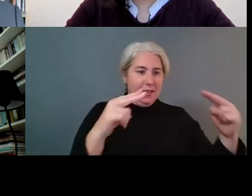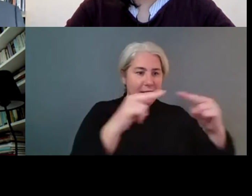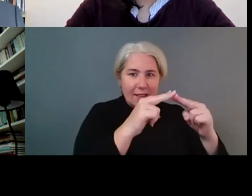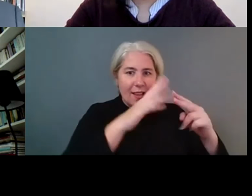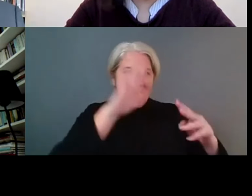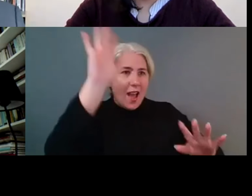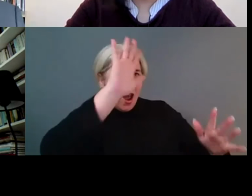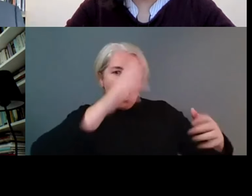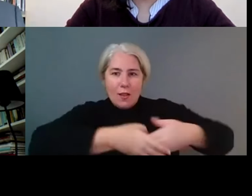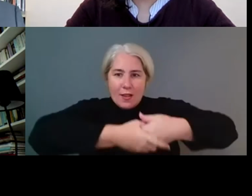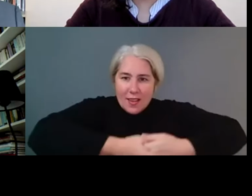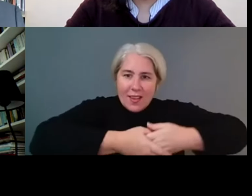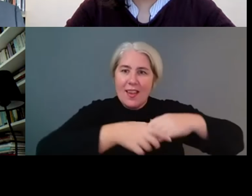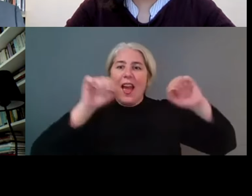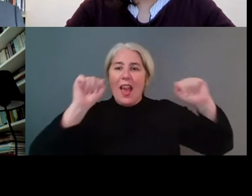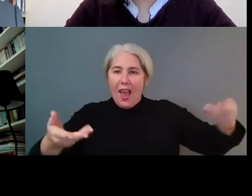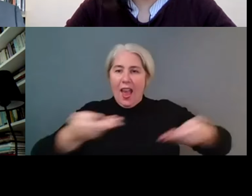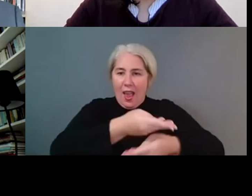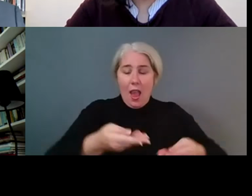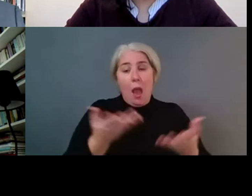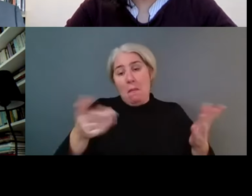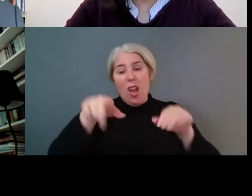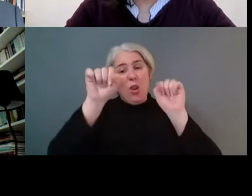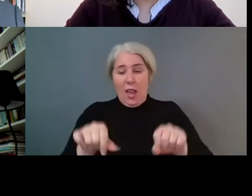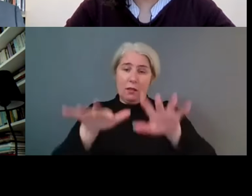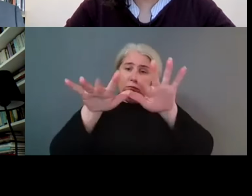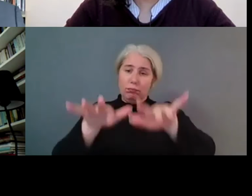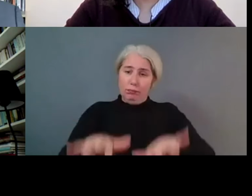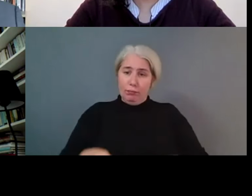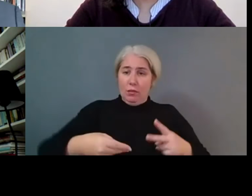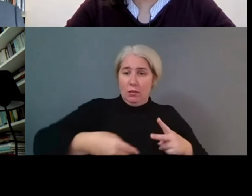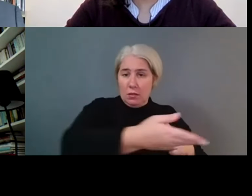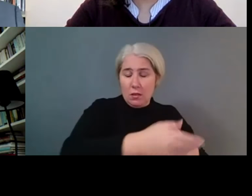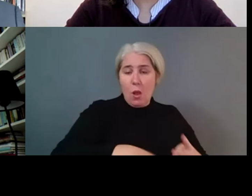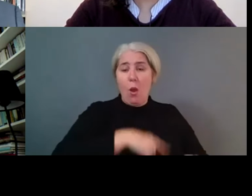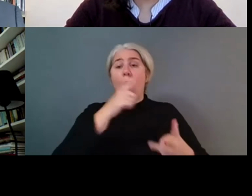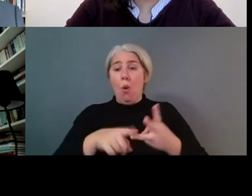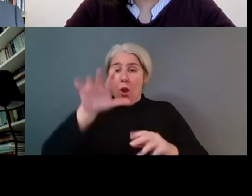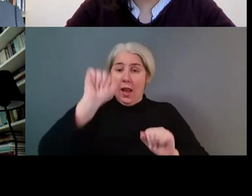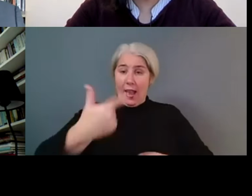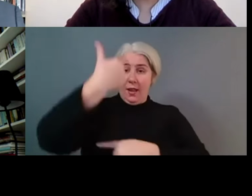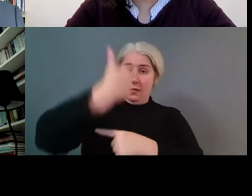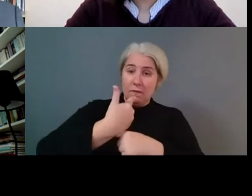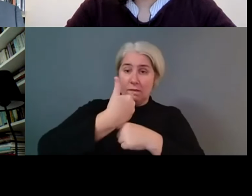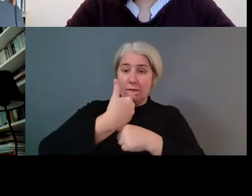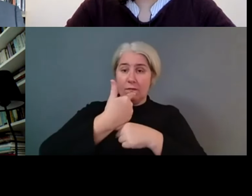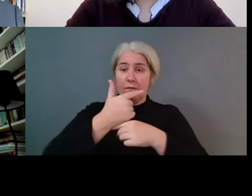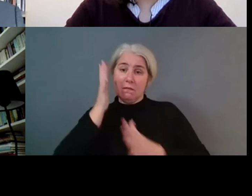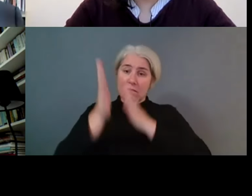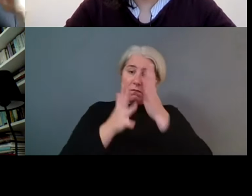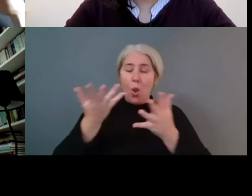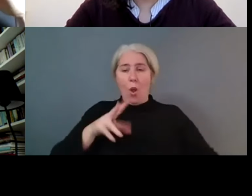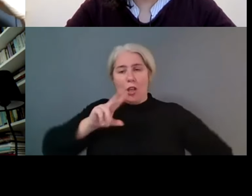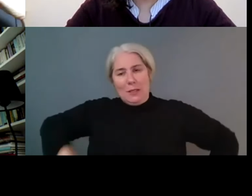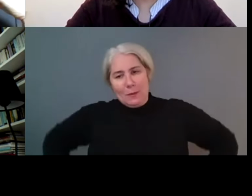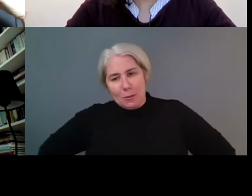and or virtual or video testimony as well, which is a very important and very